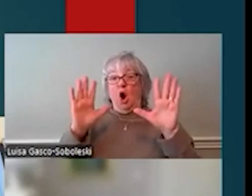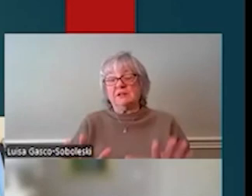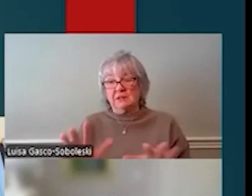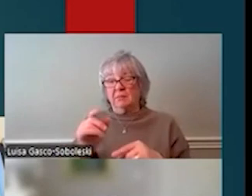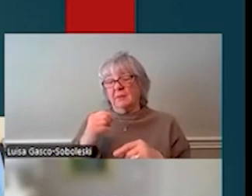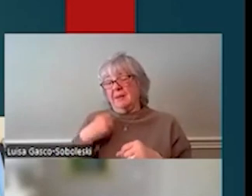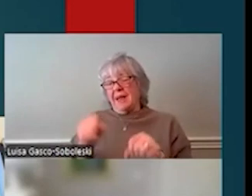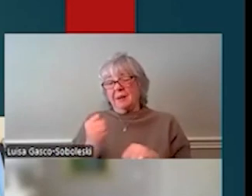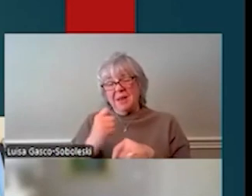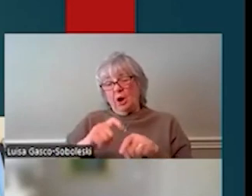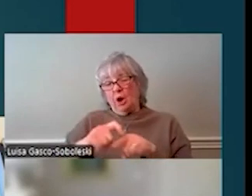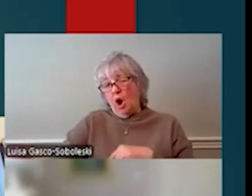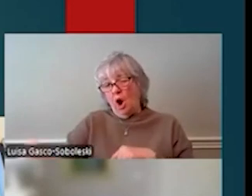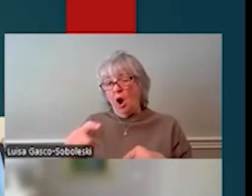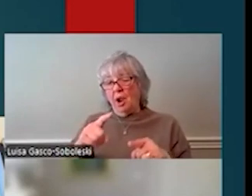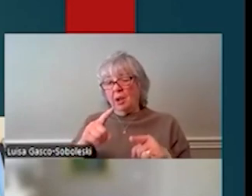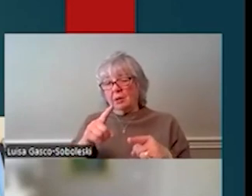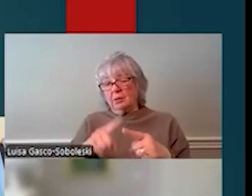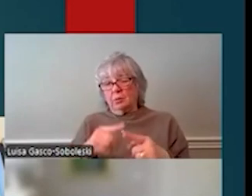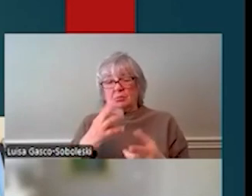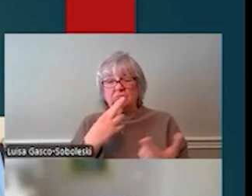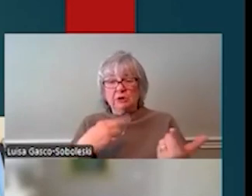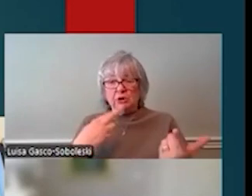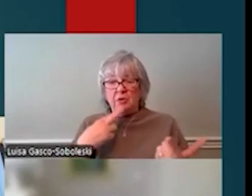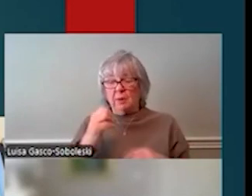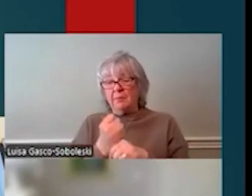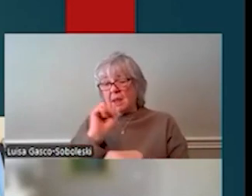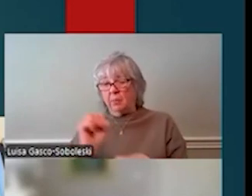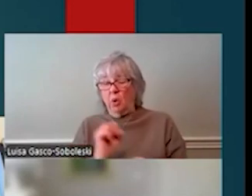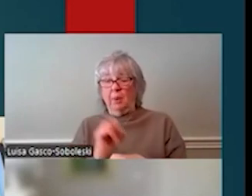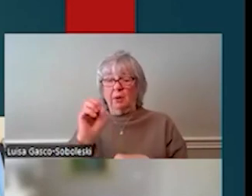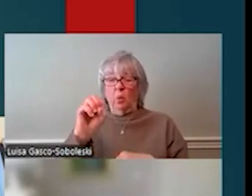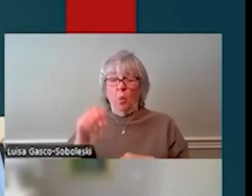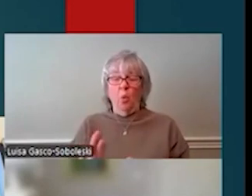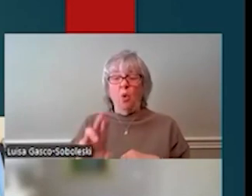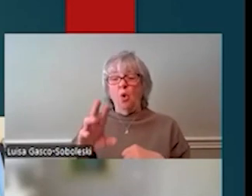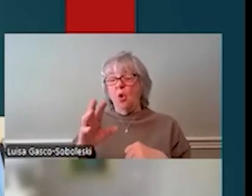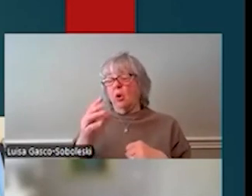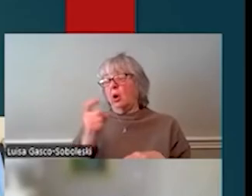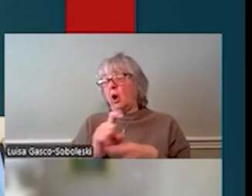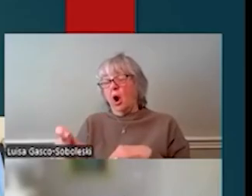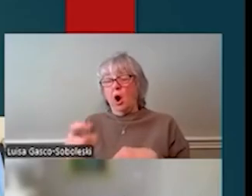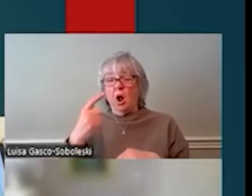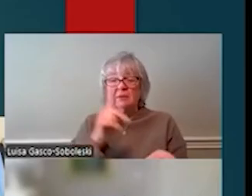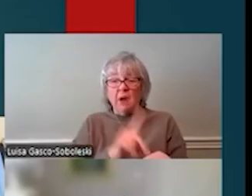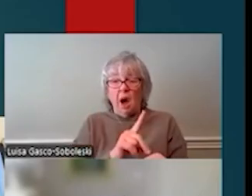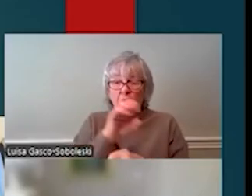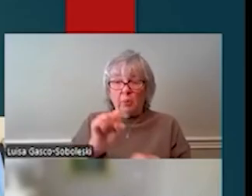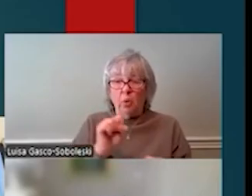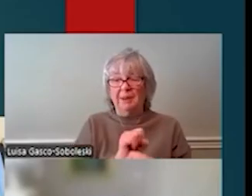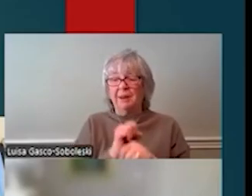companies. That is fantastic. You're able to quickly make a call a restaurant, set up an